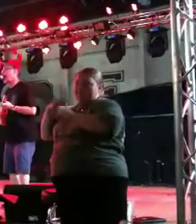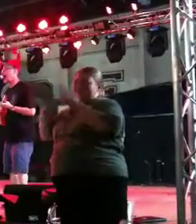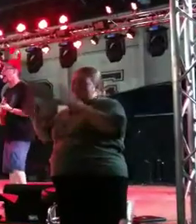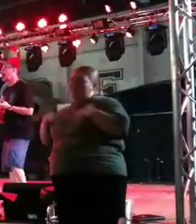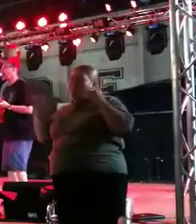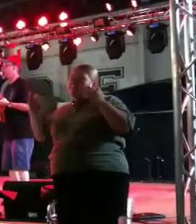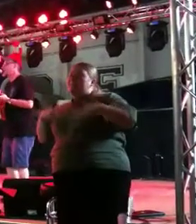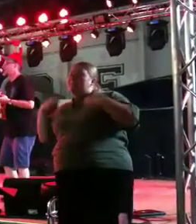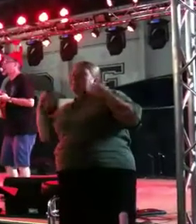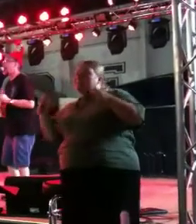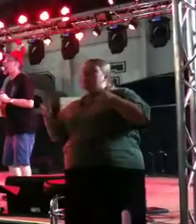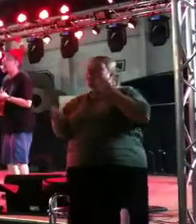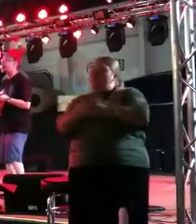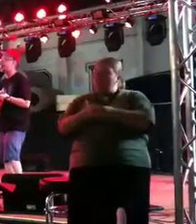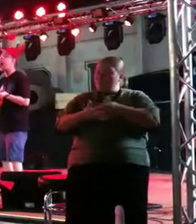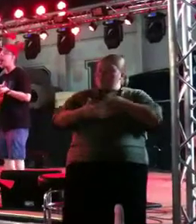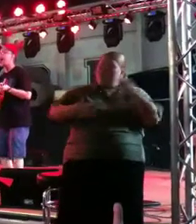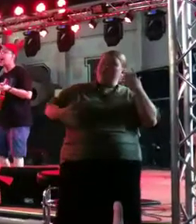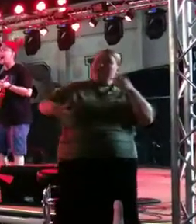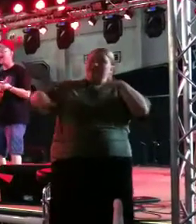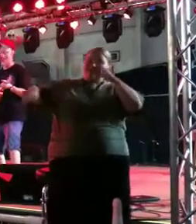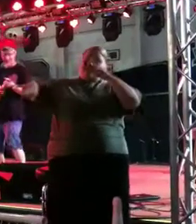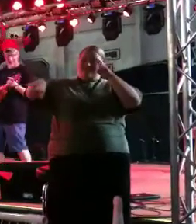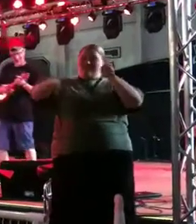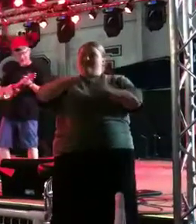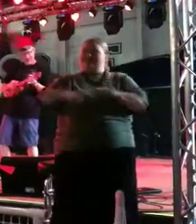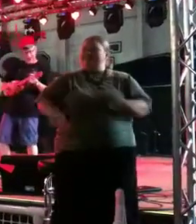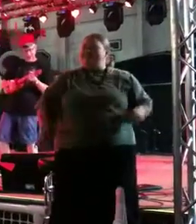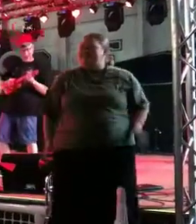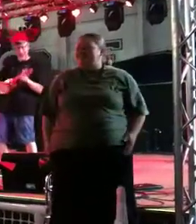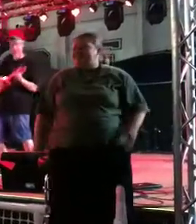Happy are the rich in fun.